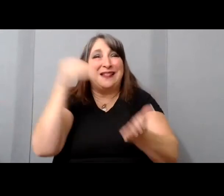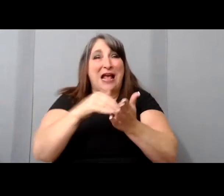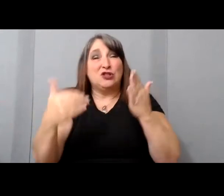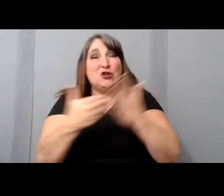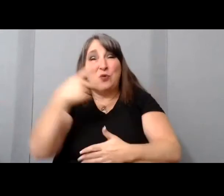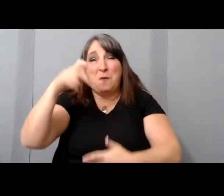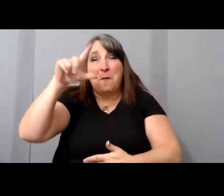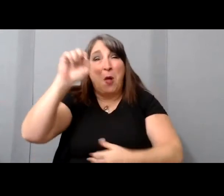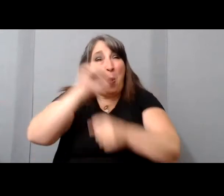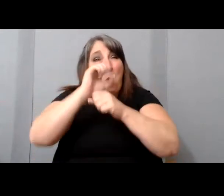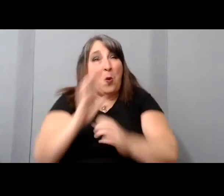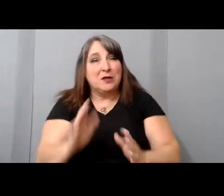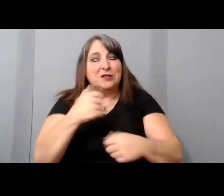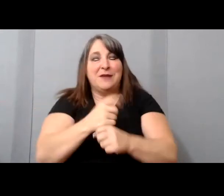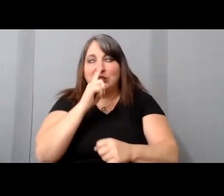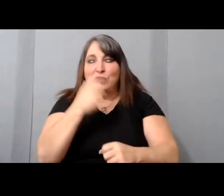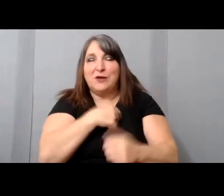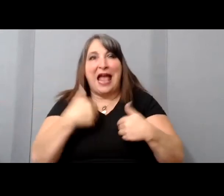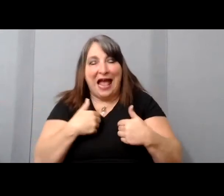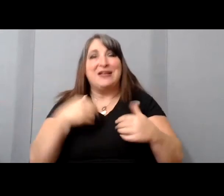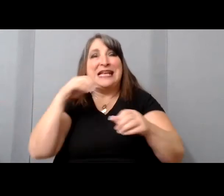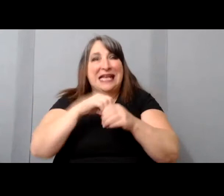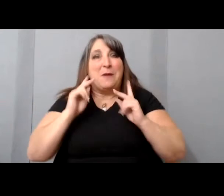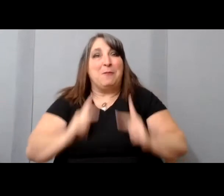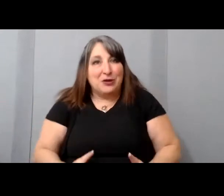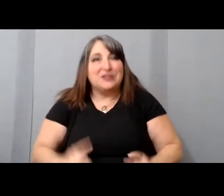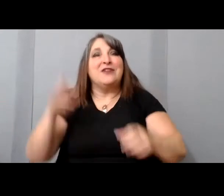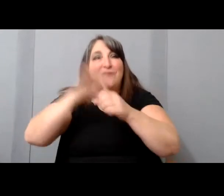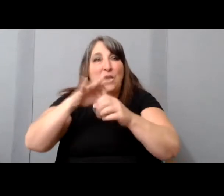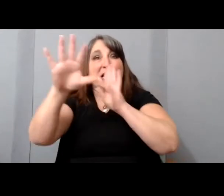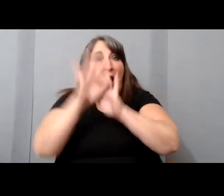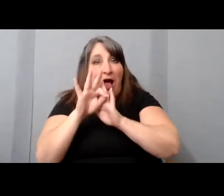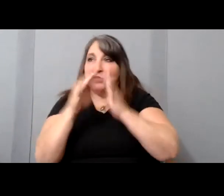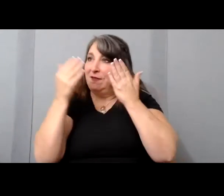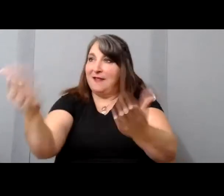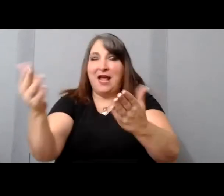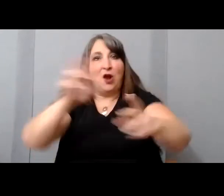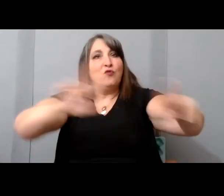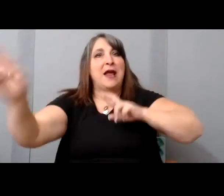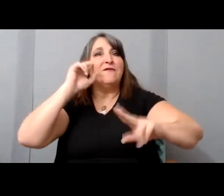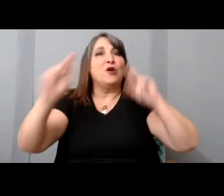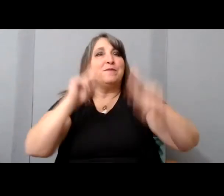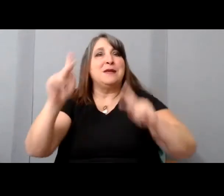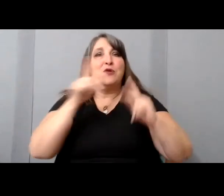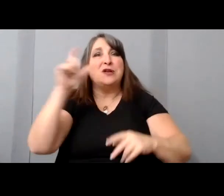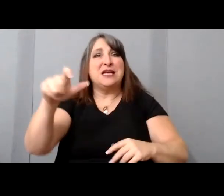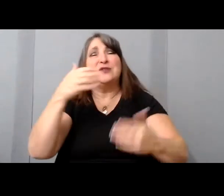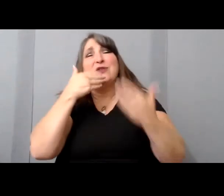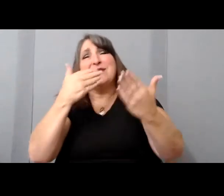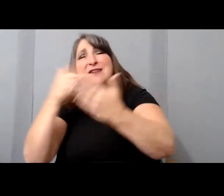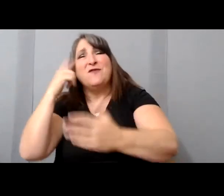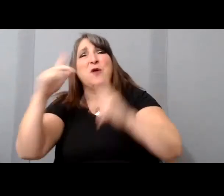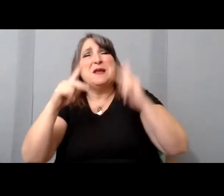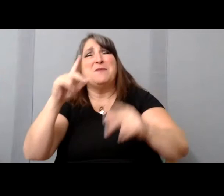to make sure that we maintained in-person voting options for people who needed it. So thank you for folks who played a part in